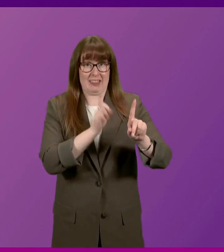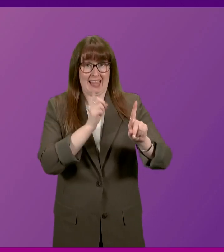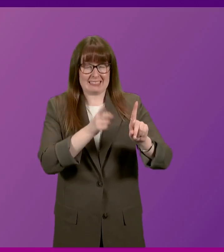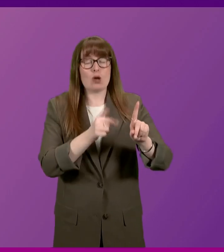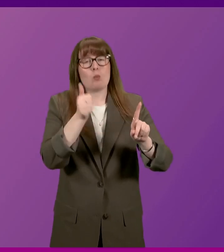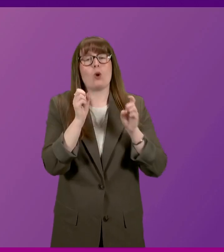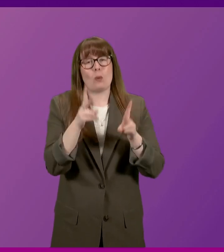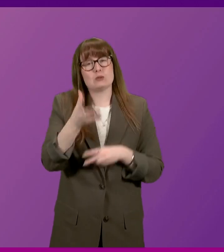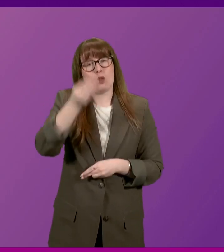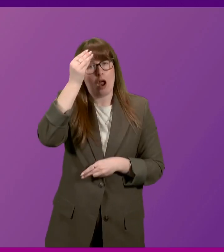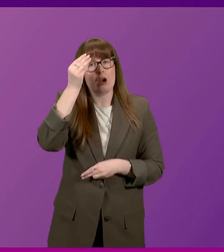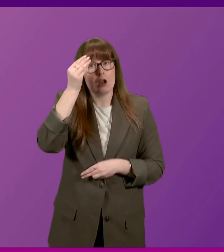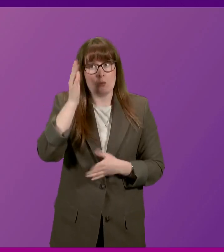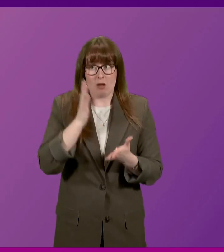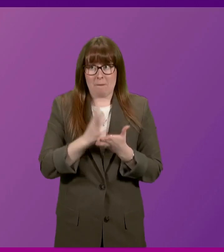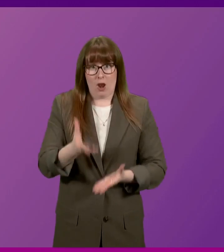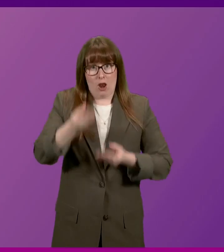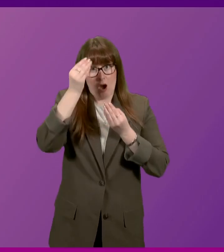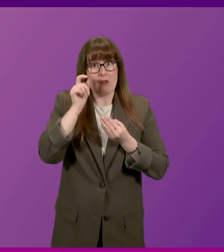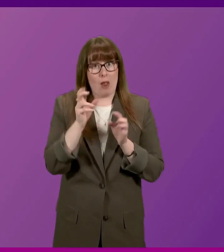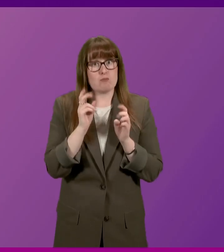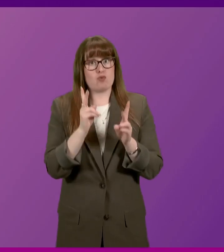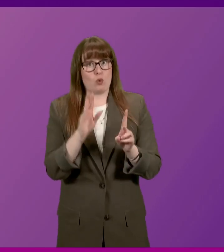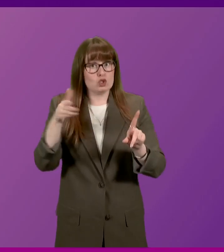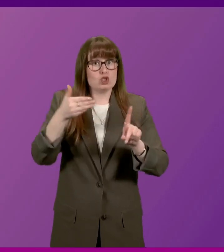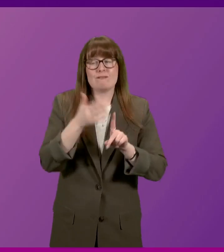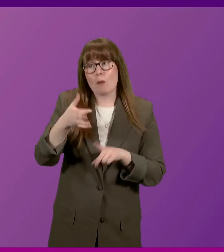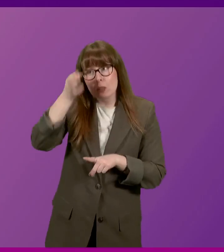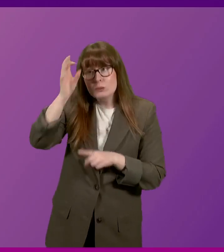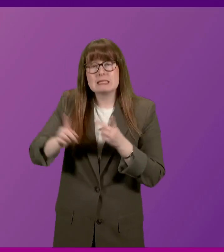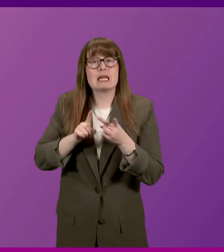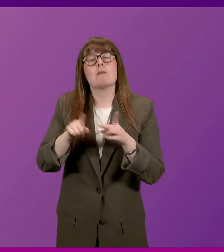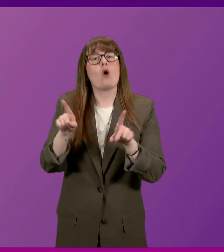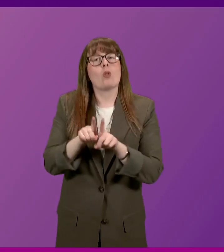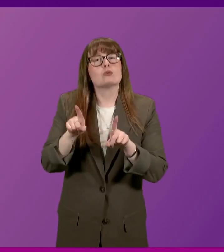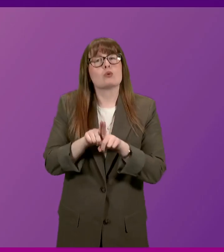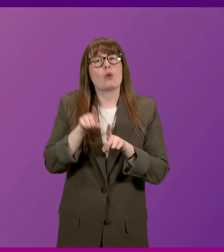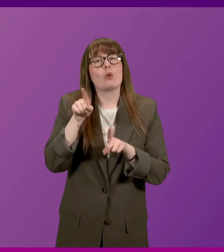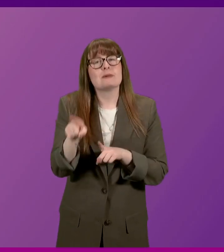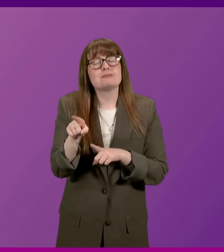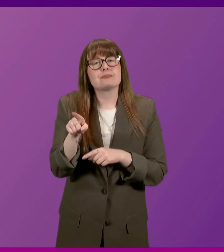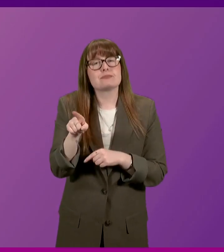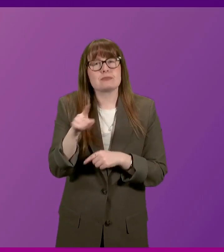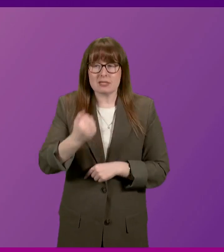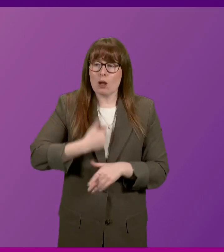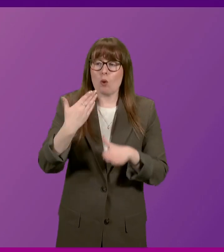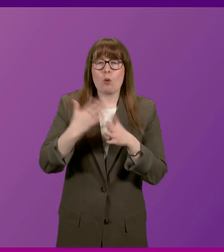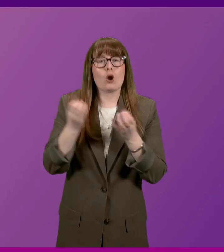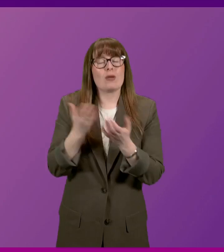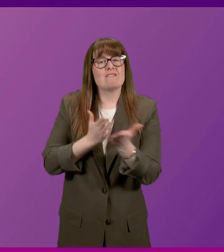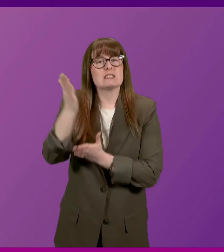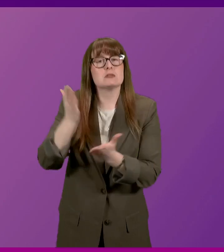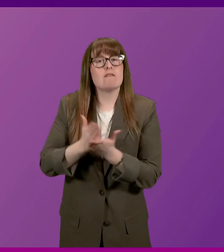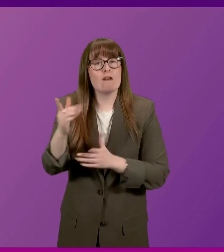of learning, and we actually learnt about that approach from Lucy, but also from our work with victim